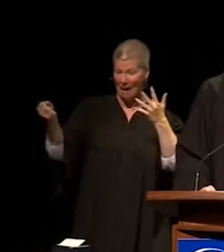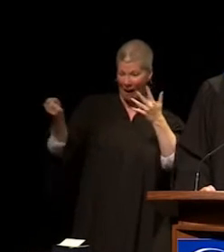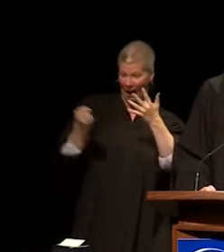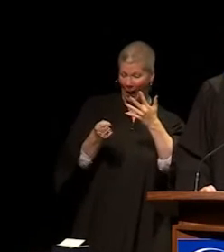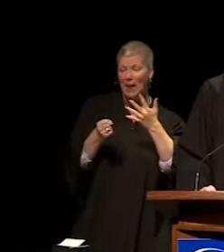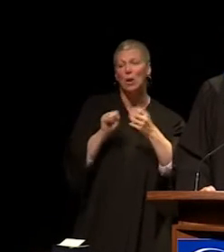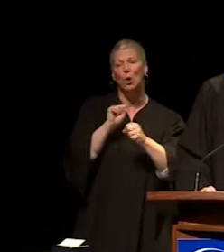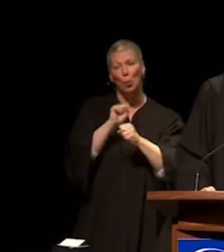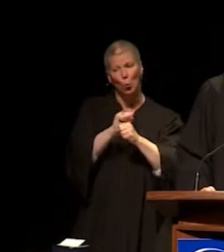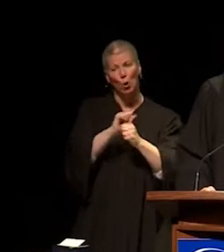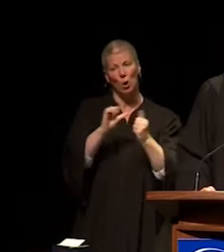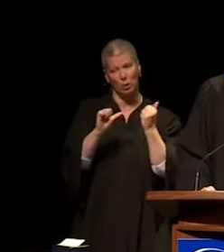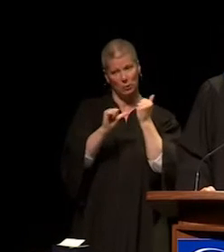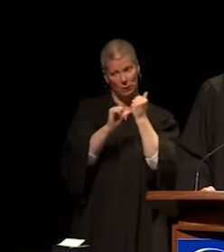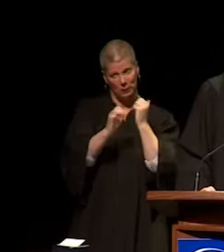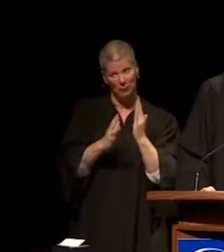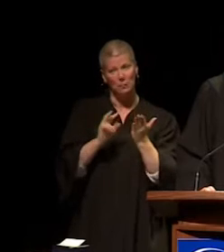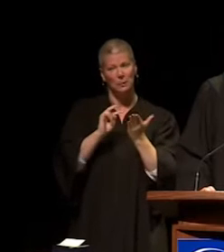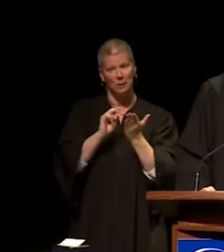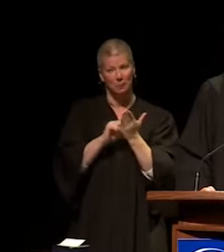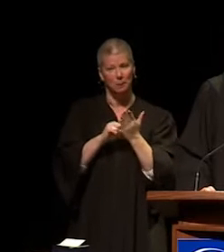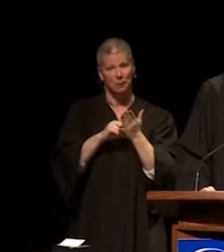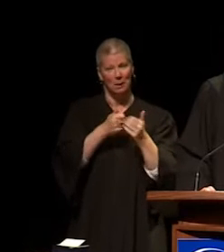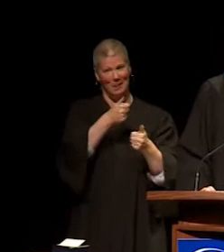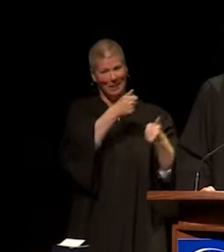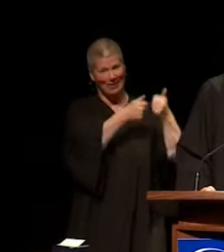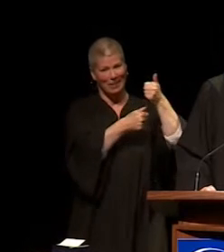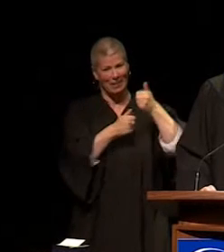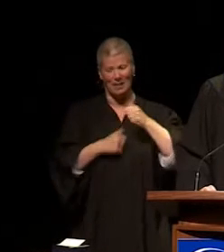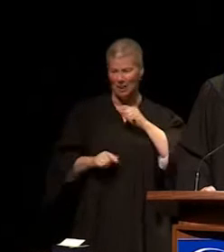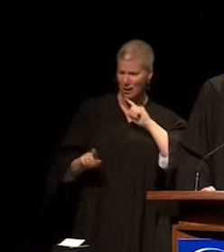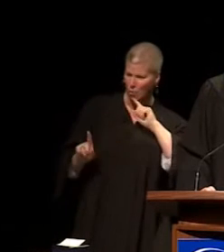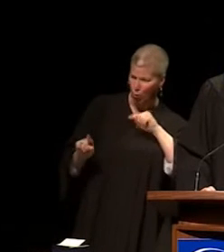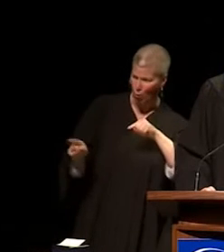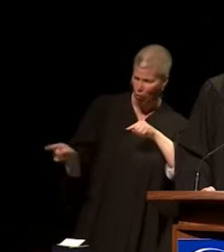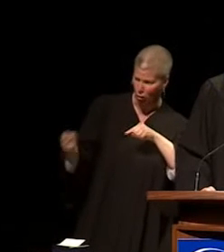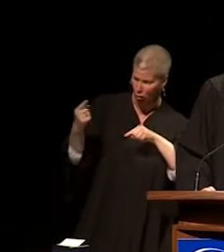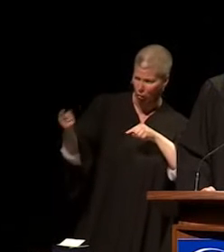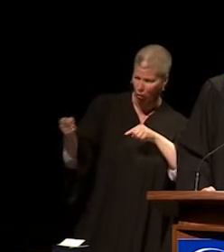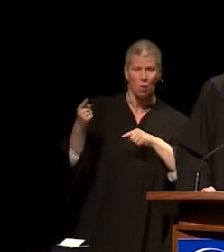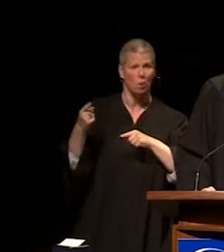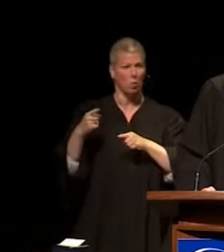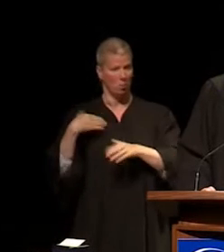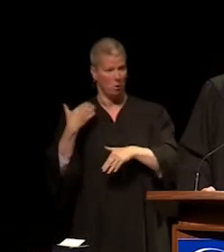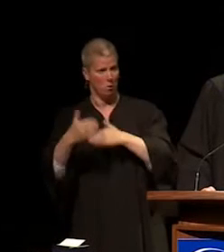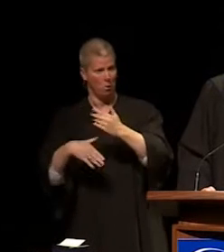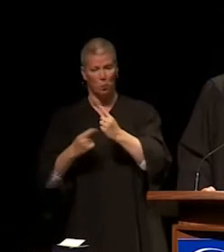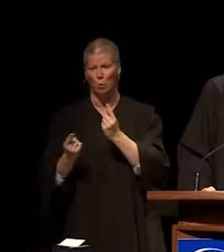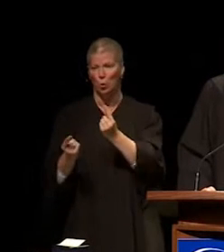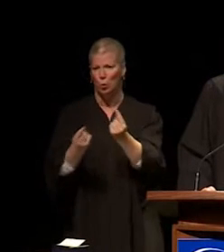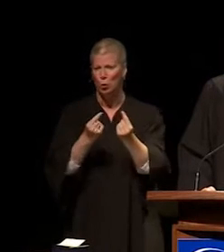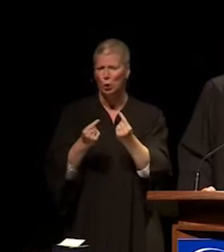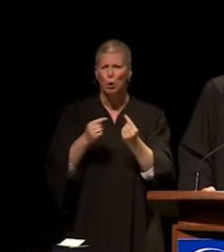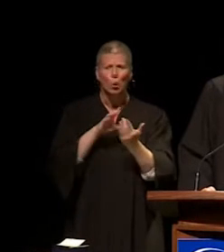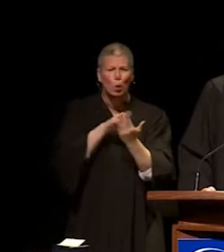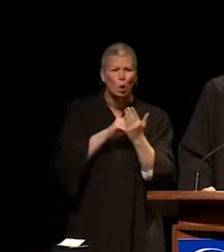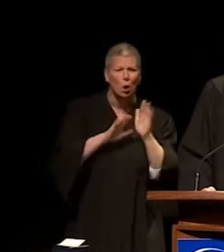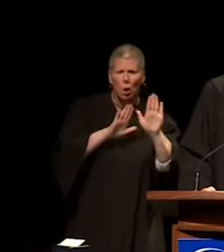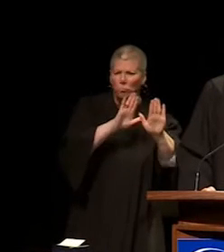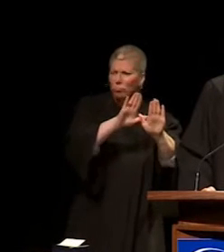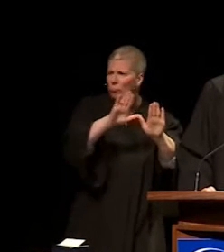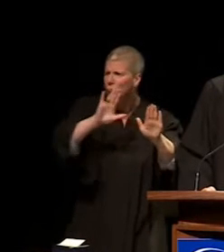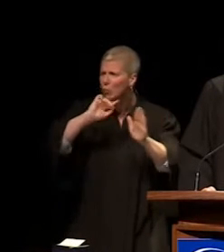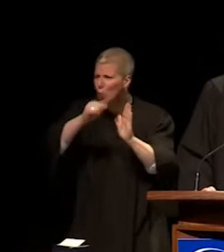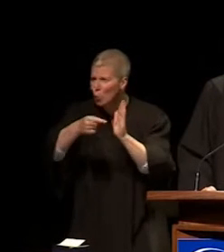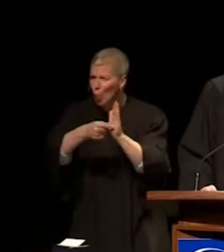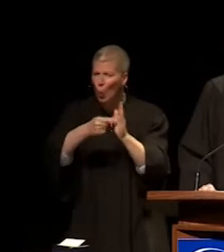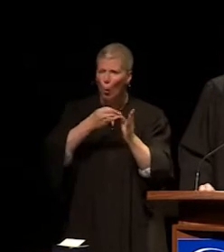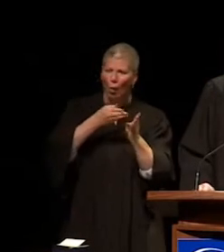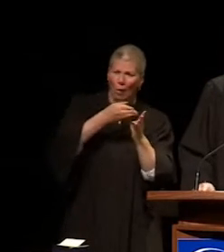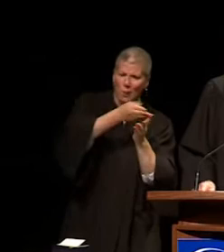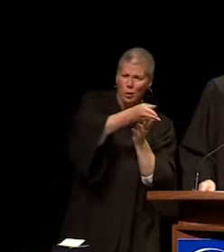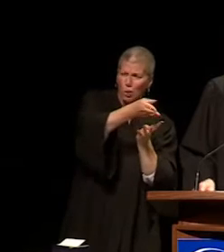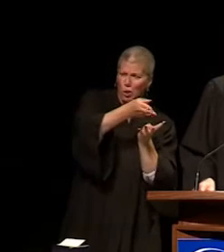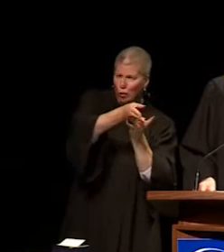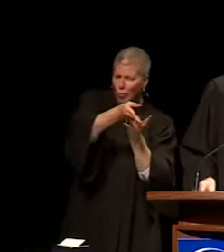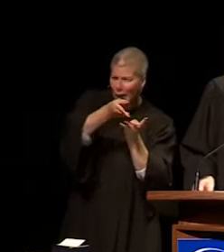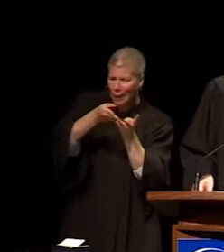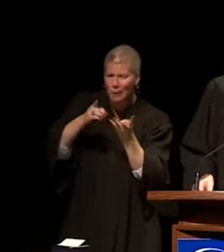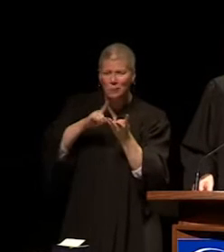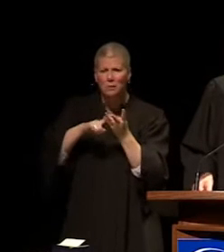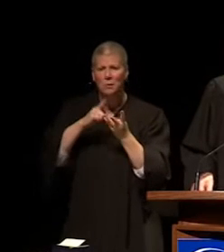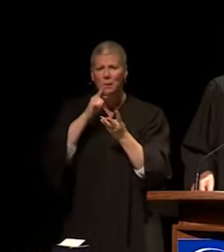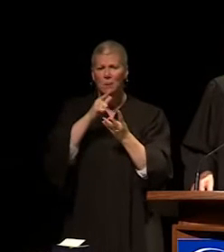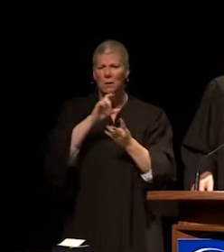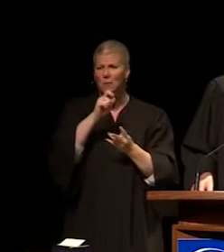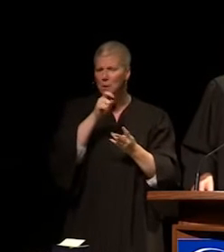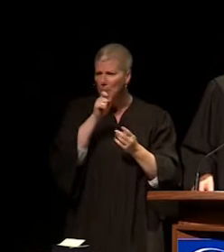where you will have a lot of direction and start to understand the dynamics of working with different trades, suppliers,